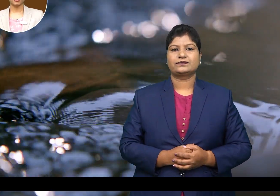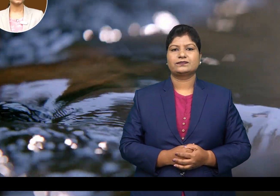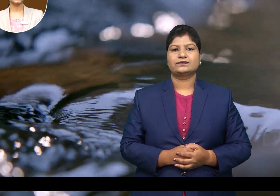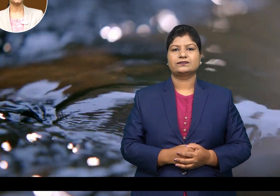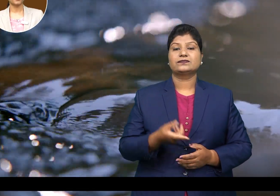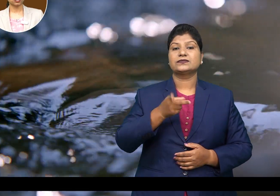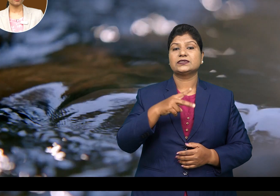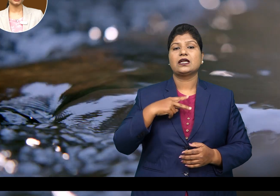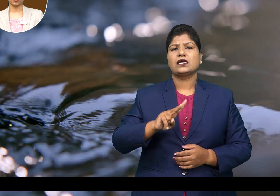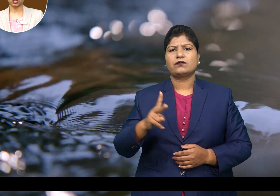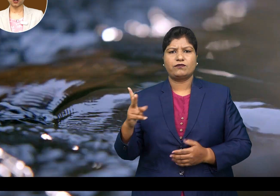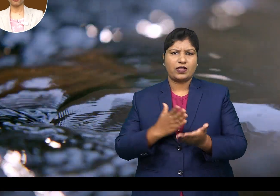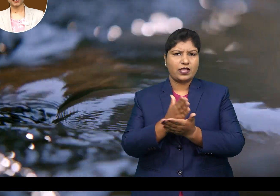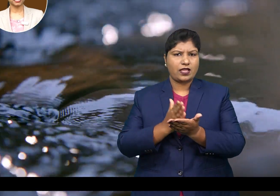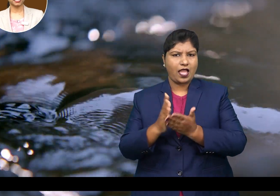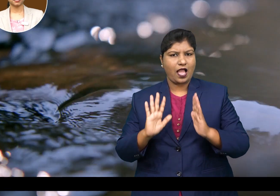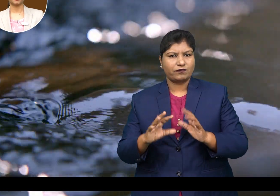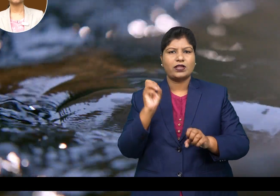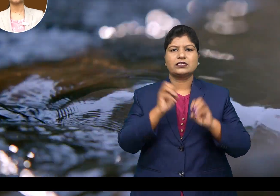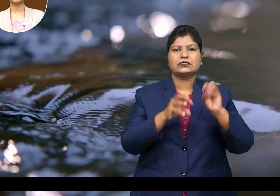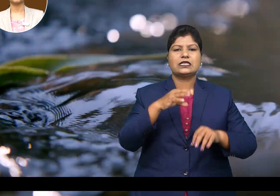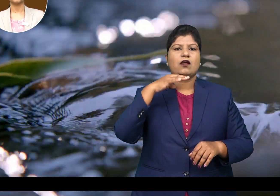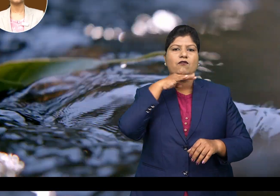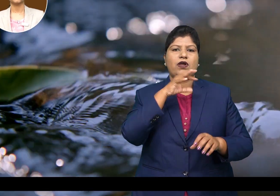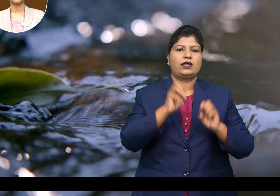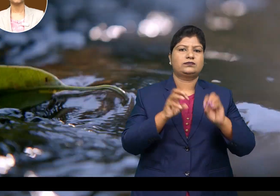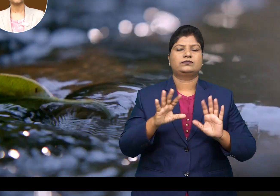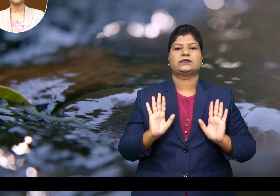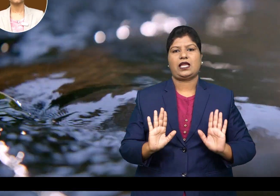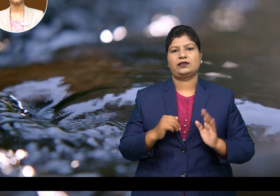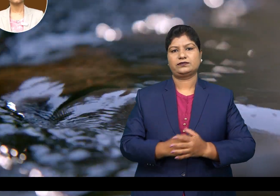And alternative ways of disposing of waste.